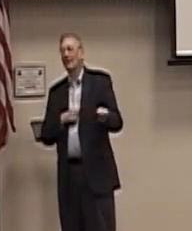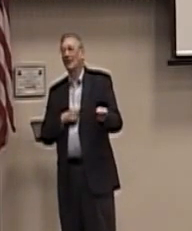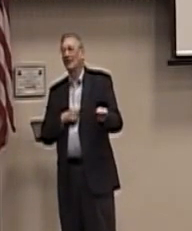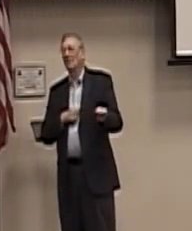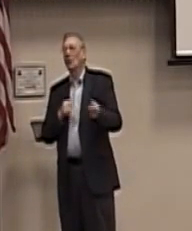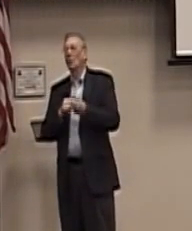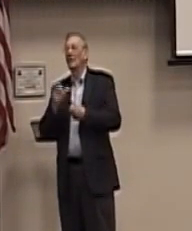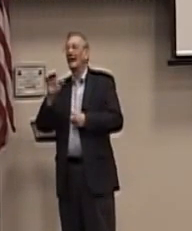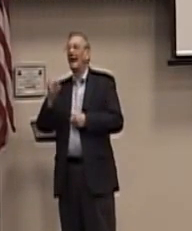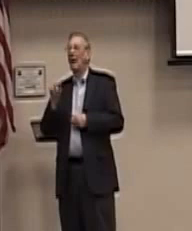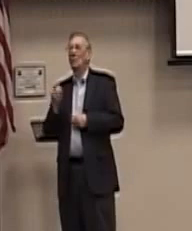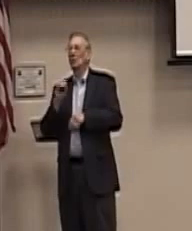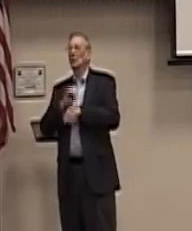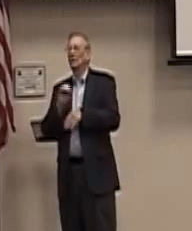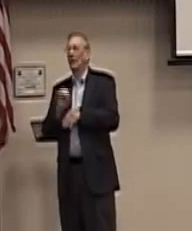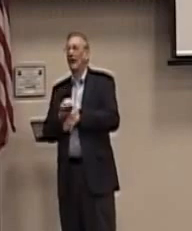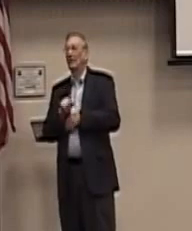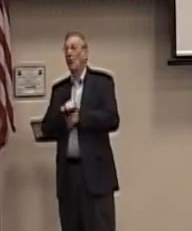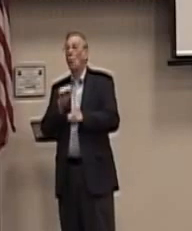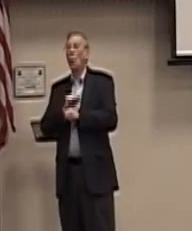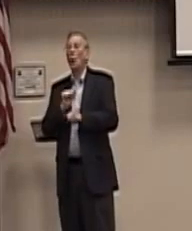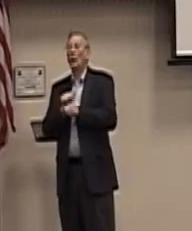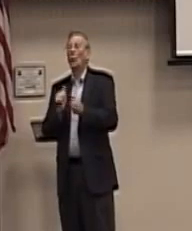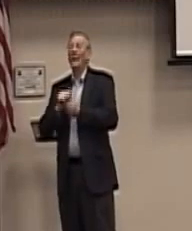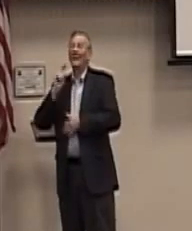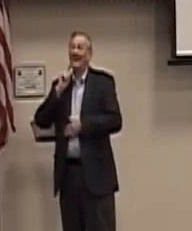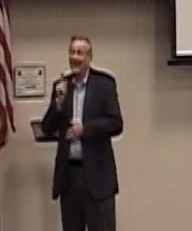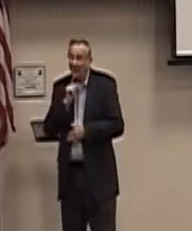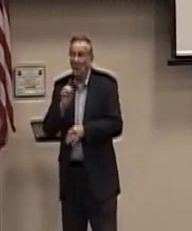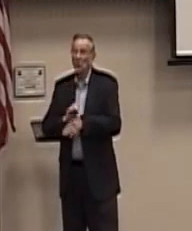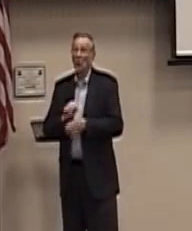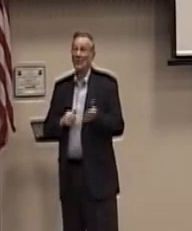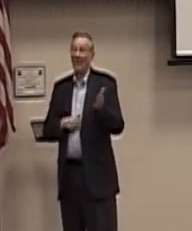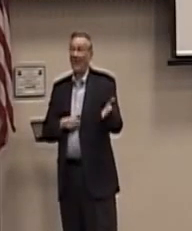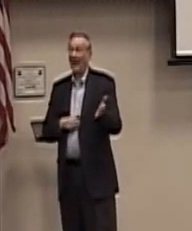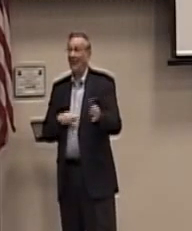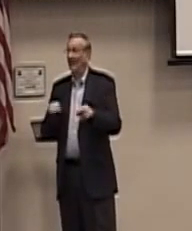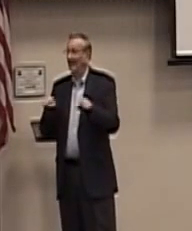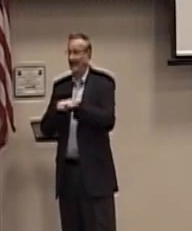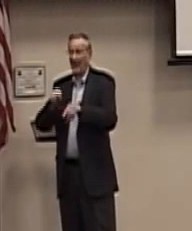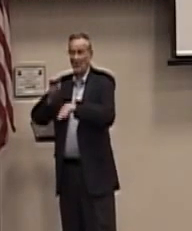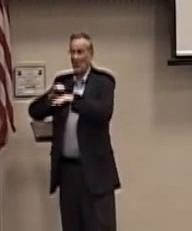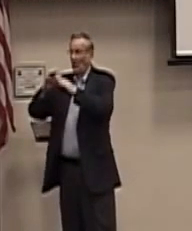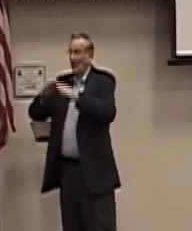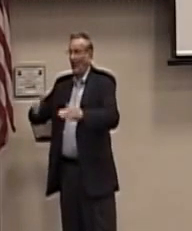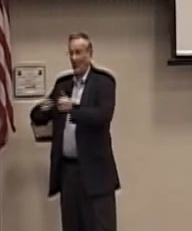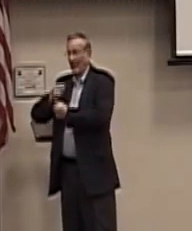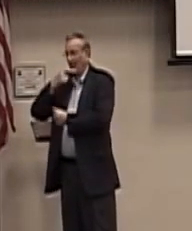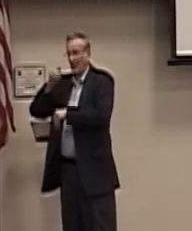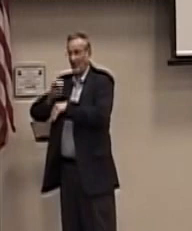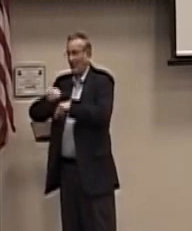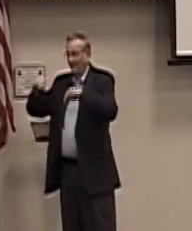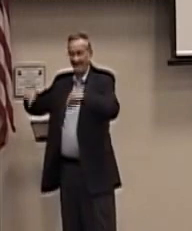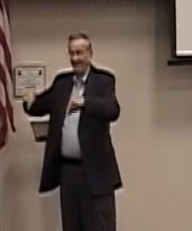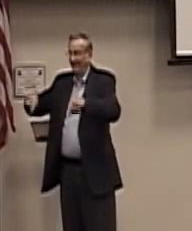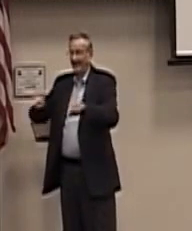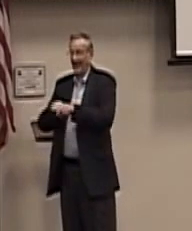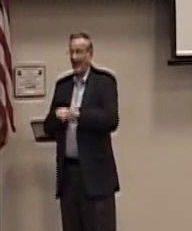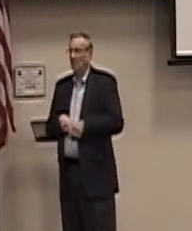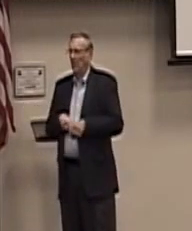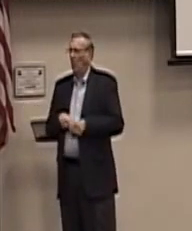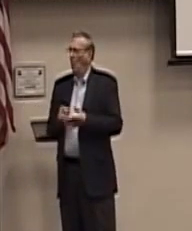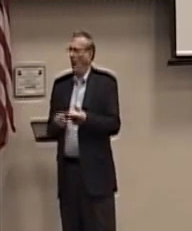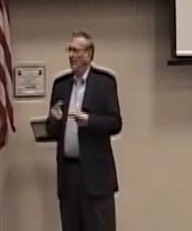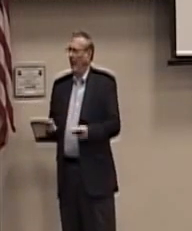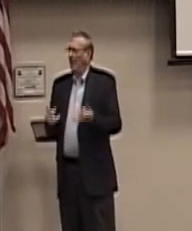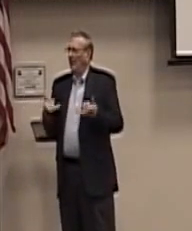Cameron Church of Christ, and they're working with a deaf church there in the same church building where the hearing church meets. What's kind of